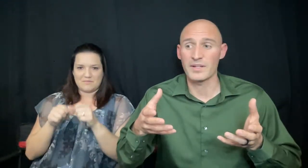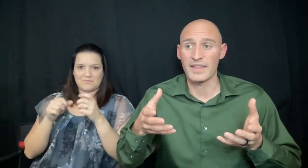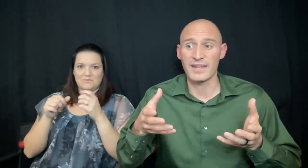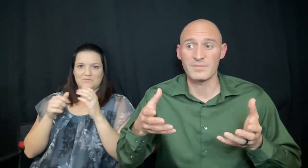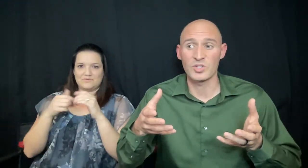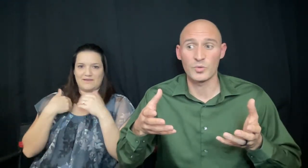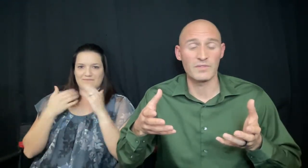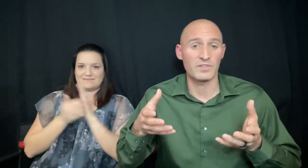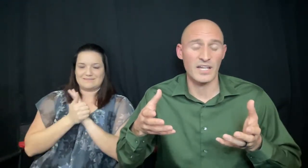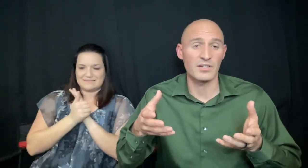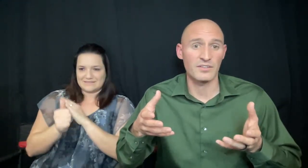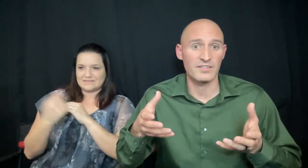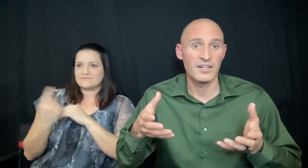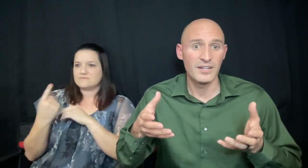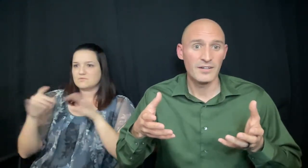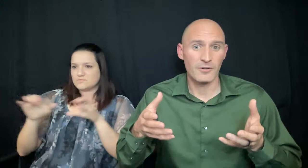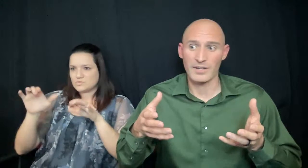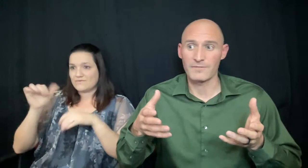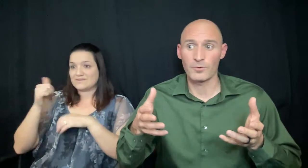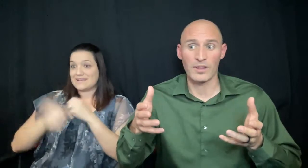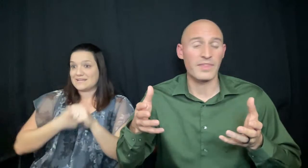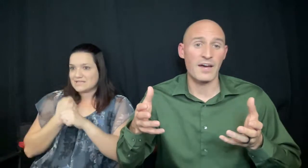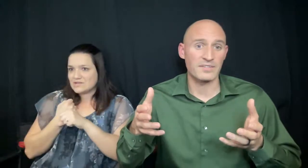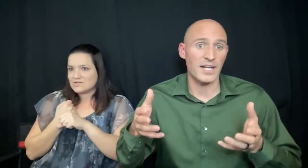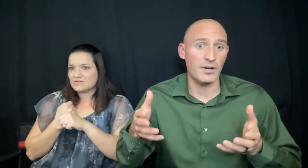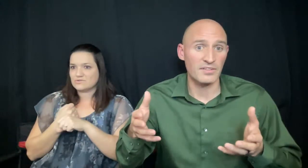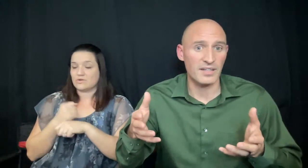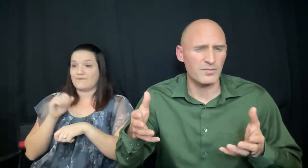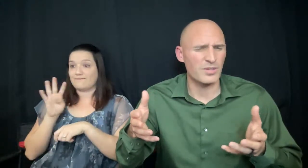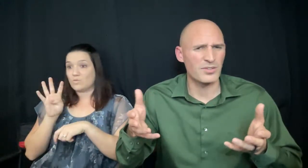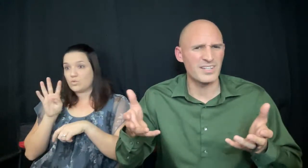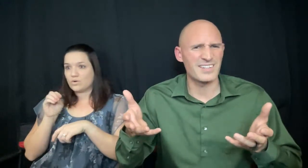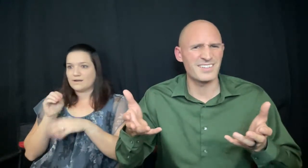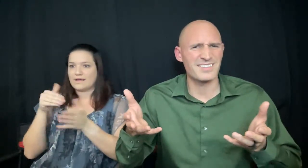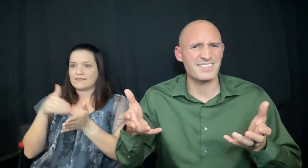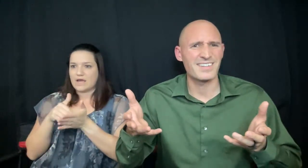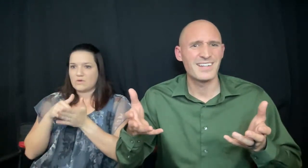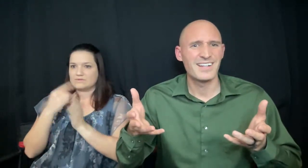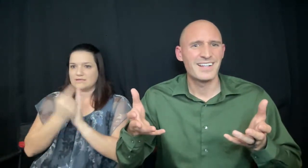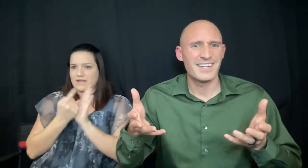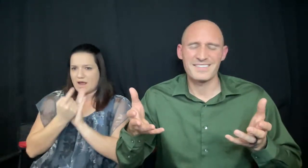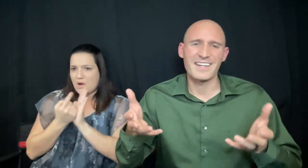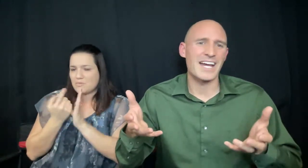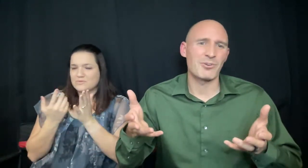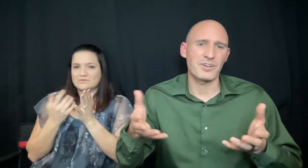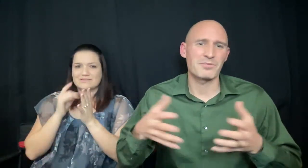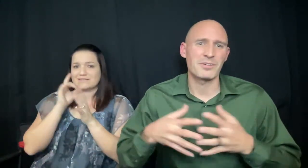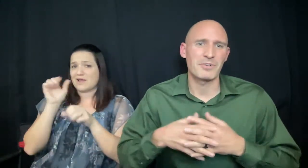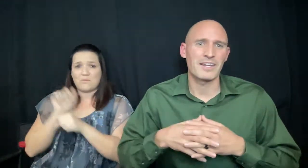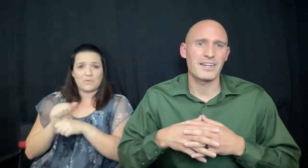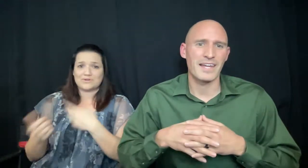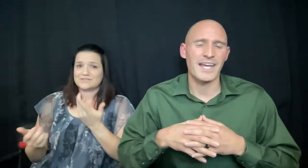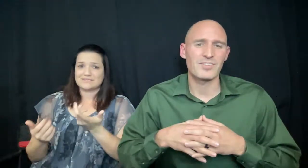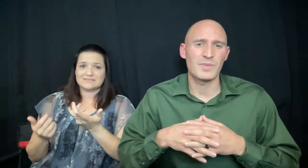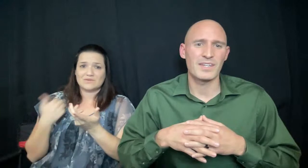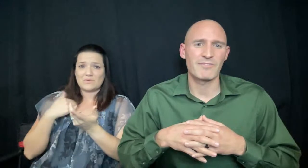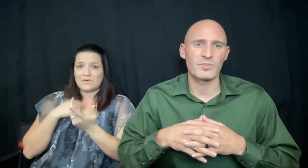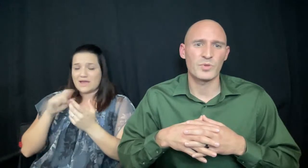that has been doing it for 10 years or like 40,000 hours. Like you just, it's not how it works. We kind of have to be comfortable with